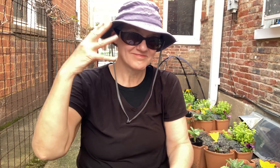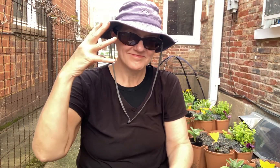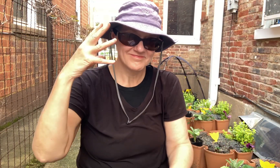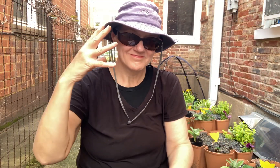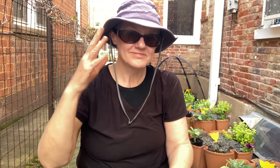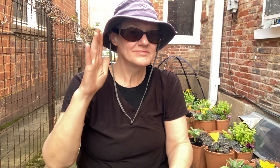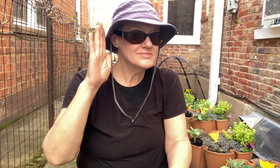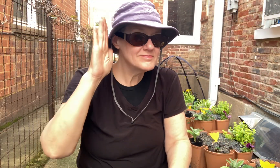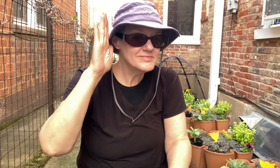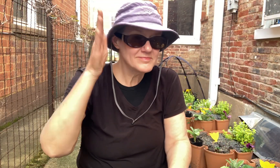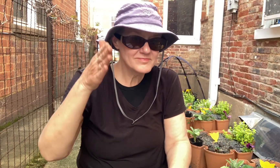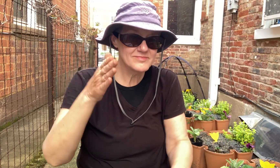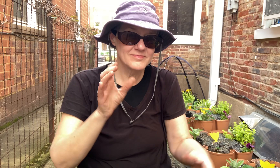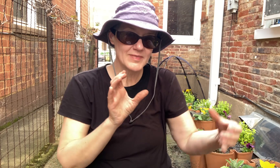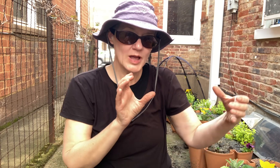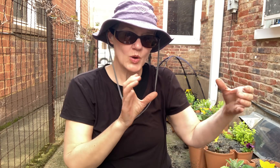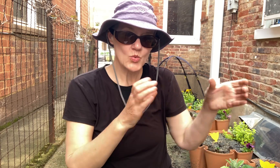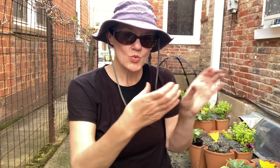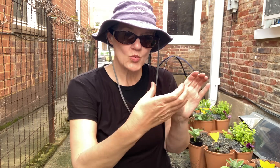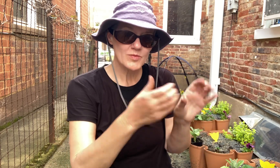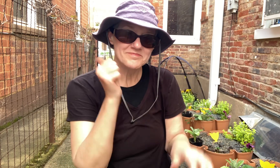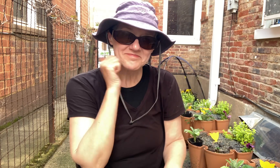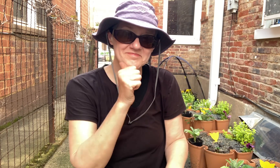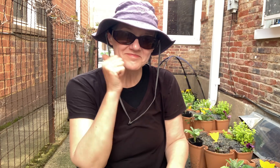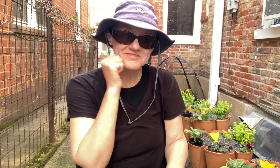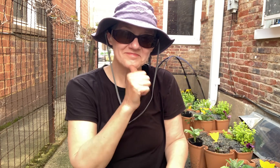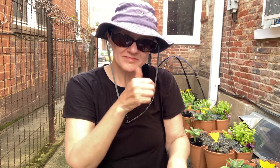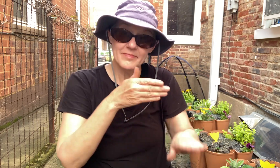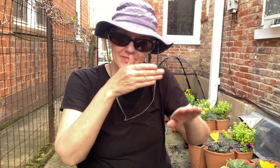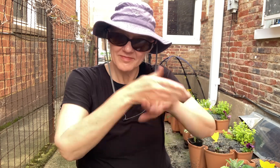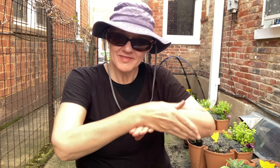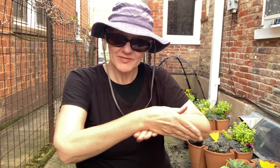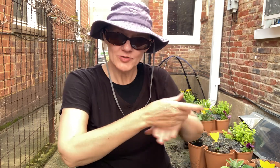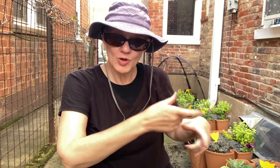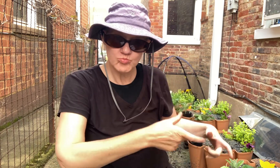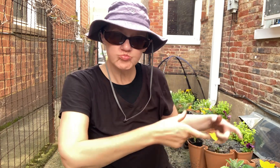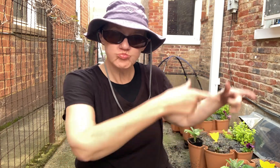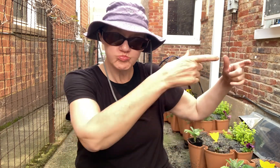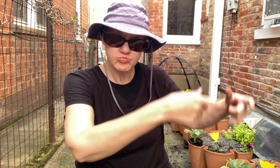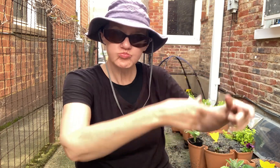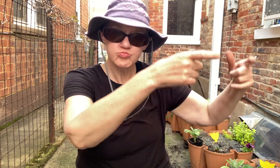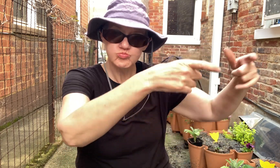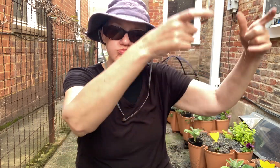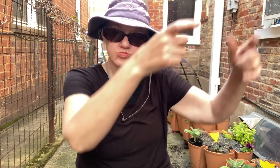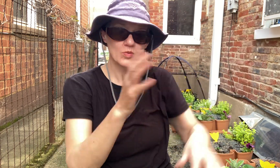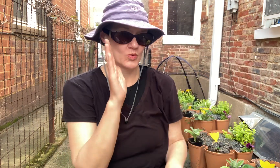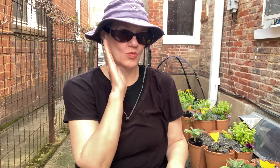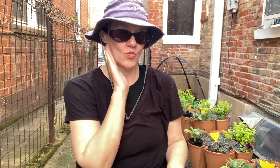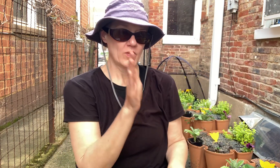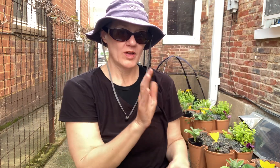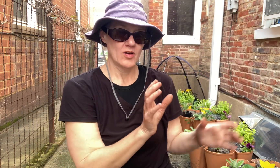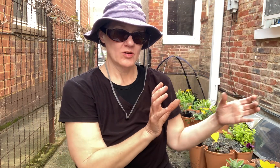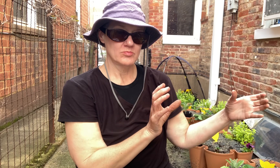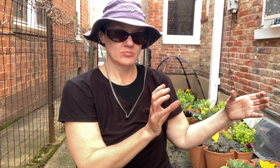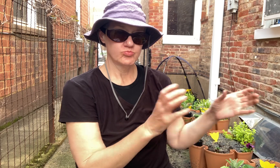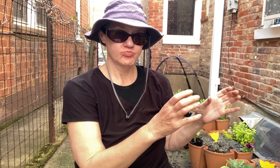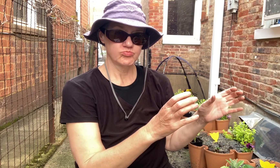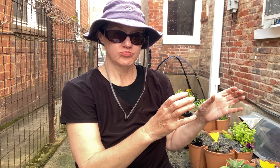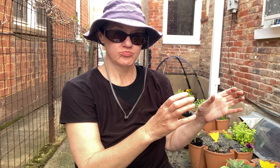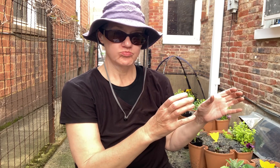Now, this area doesn't get full sun, so I will rotate these a quarter turn every day after they're stacked up.